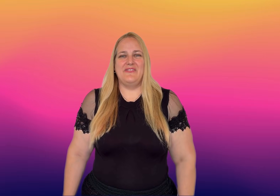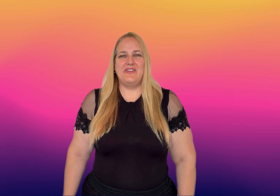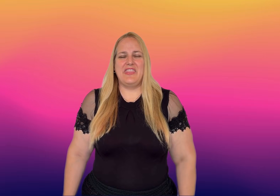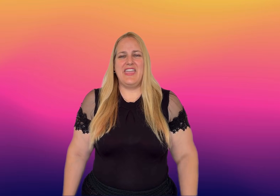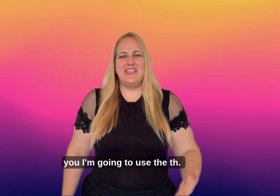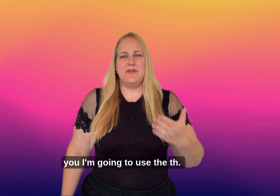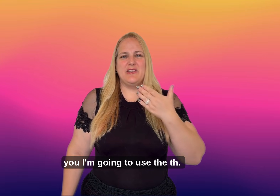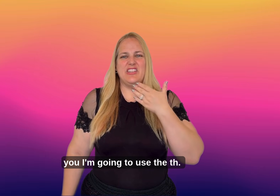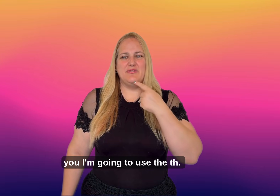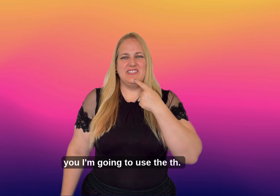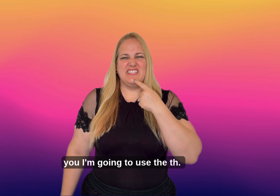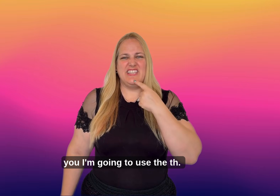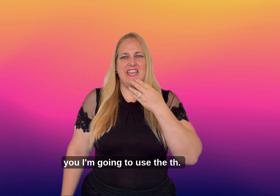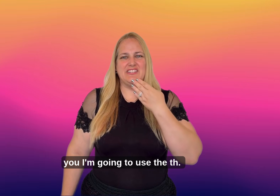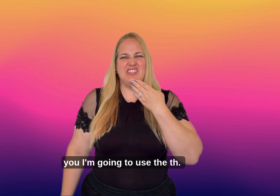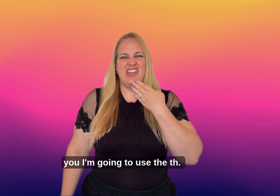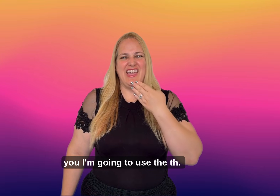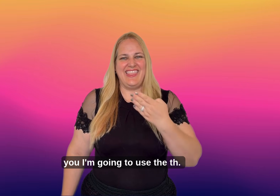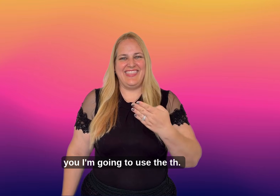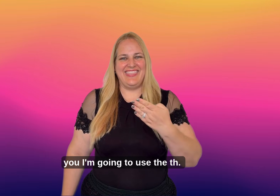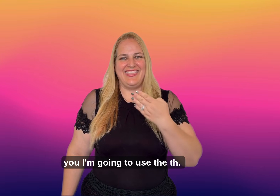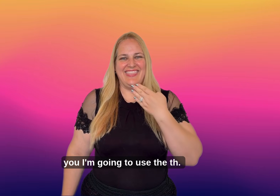For thank you, I'm going to use the TH.